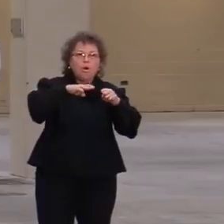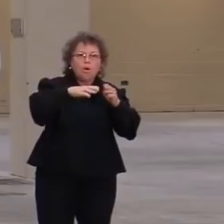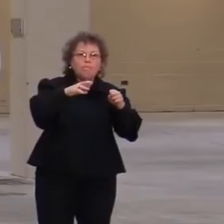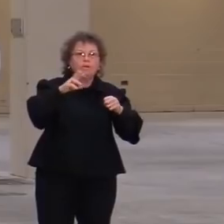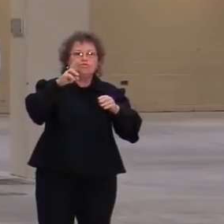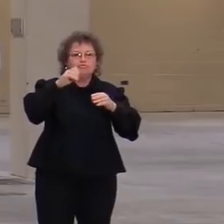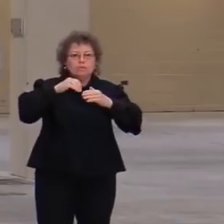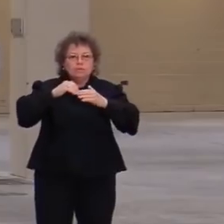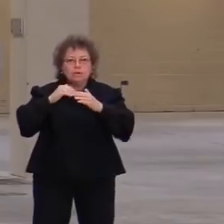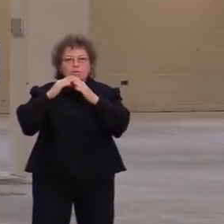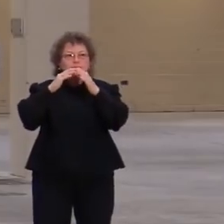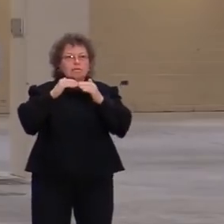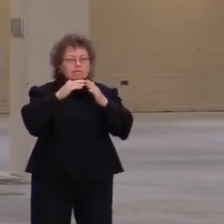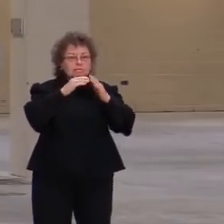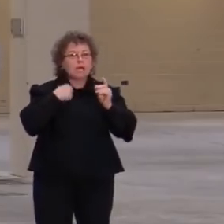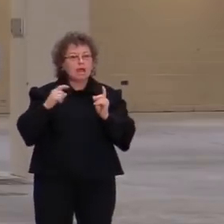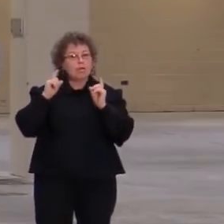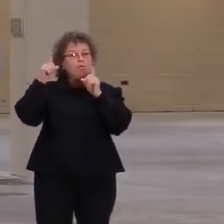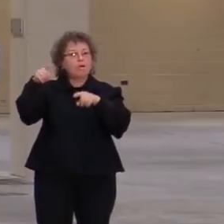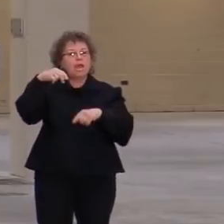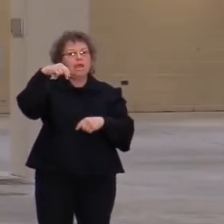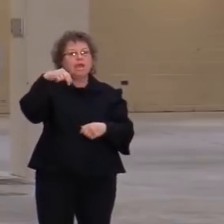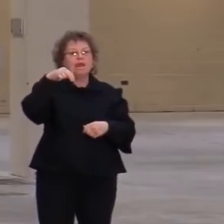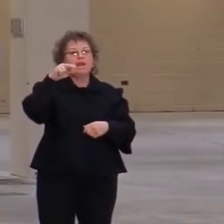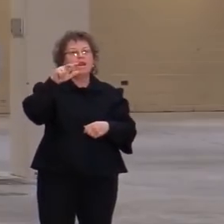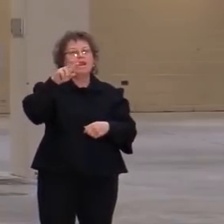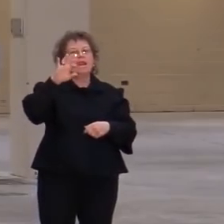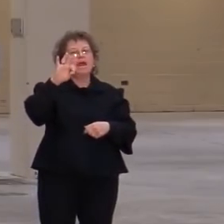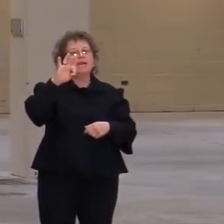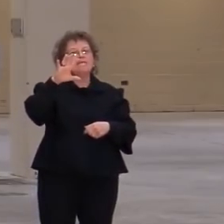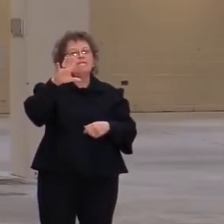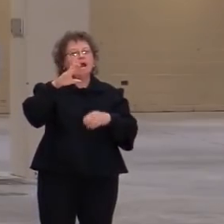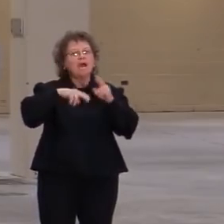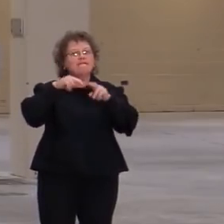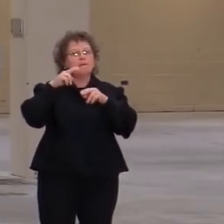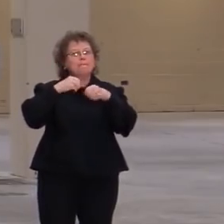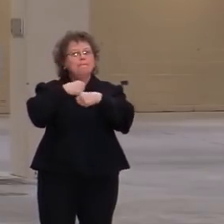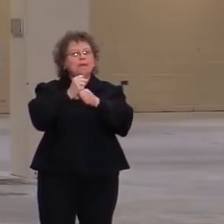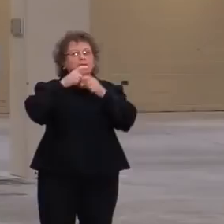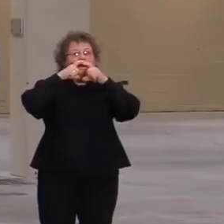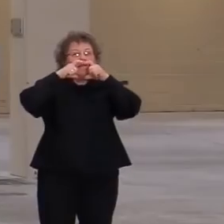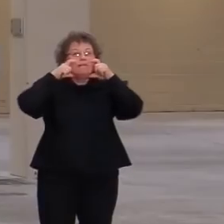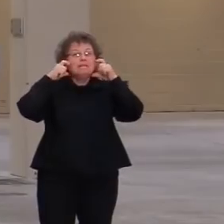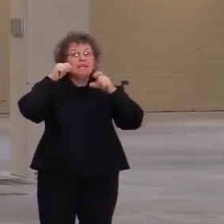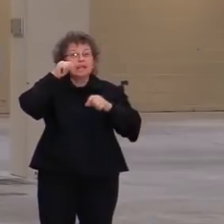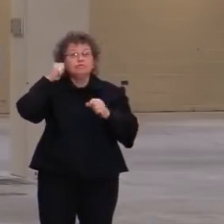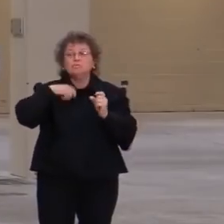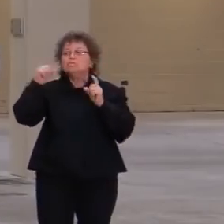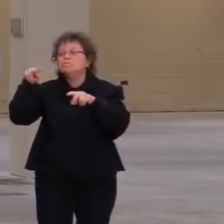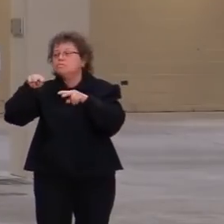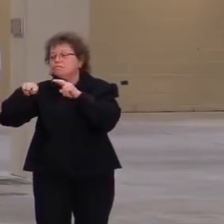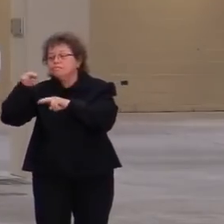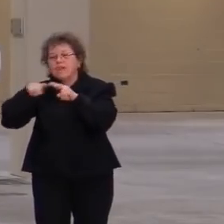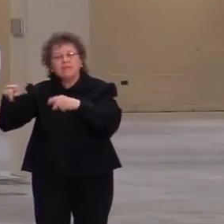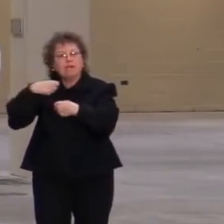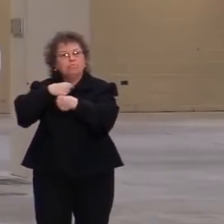an N95 manufacturing site in West Bridgewater yesterday with Steve Lynch that is producing more than 10